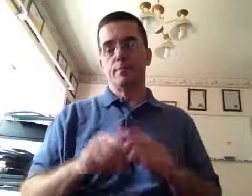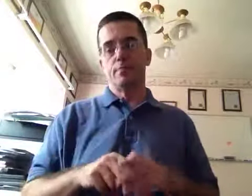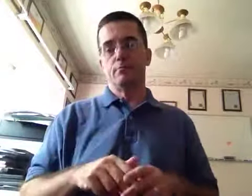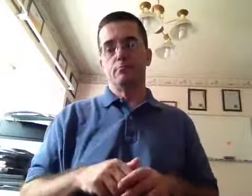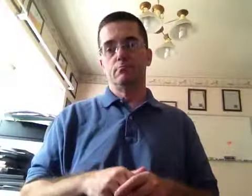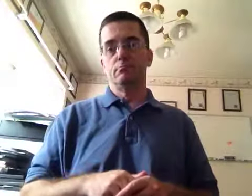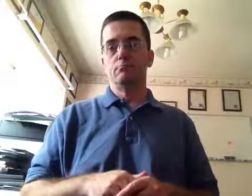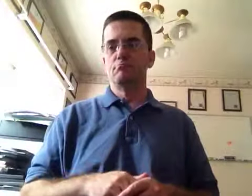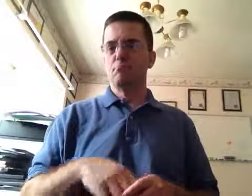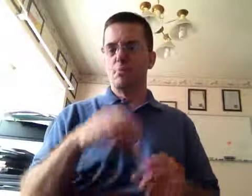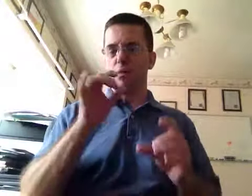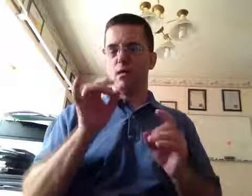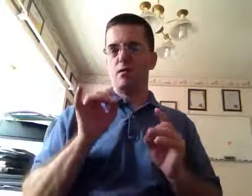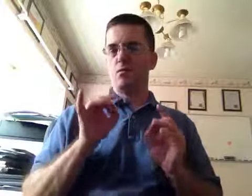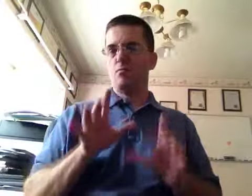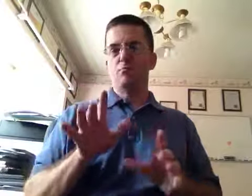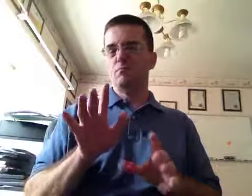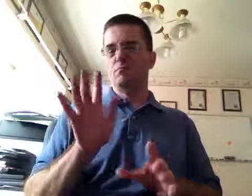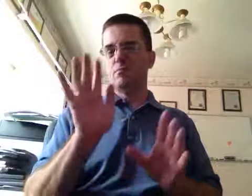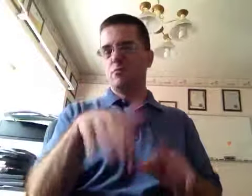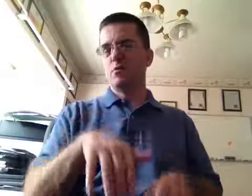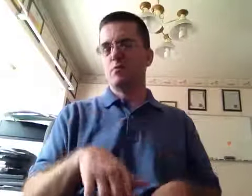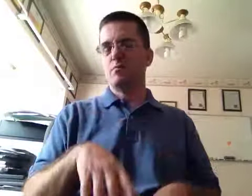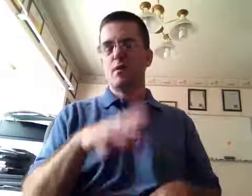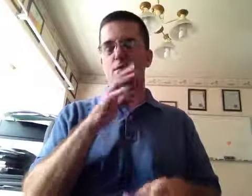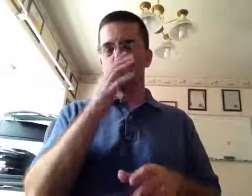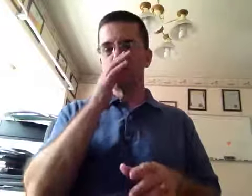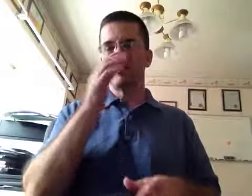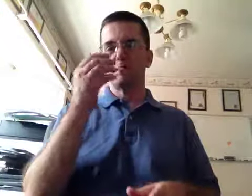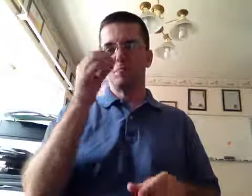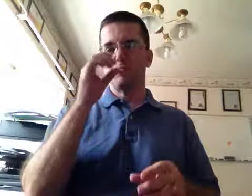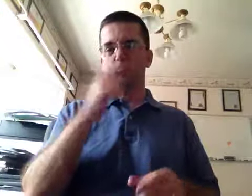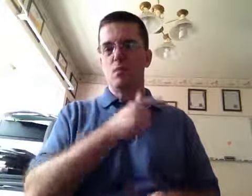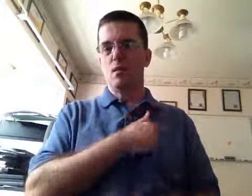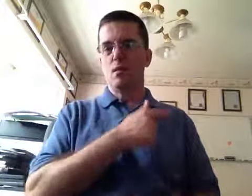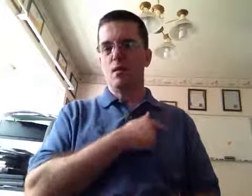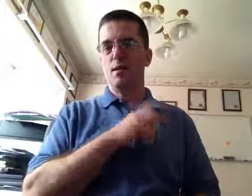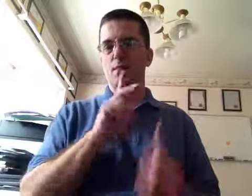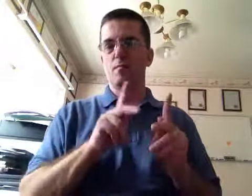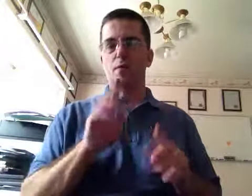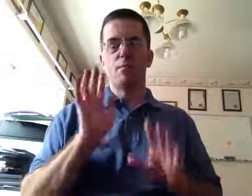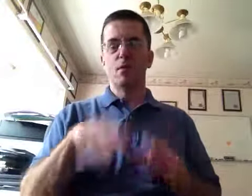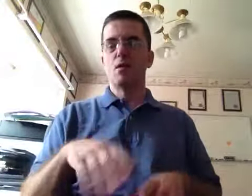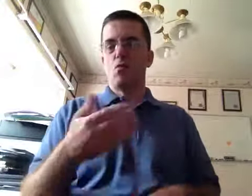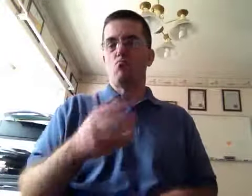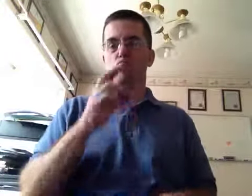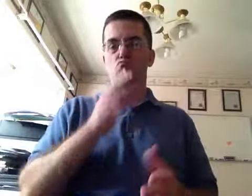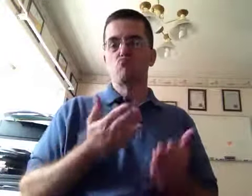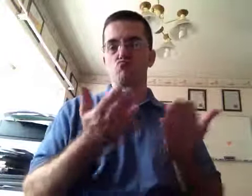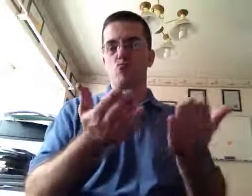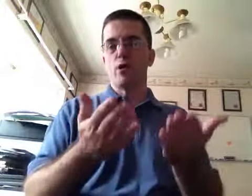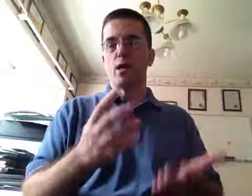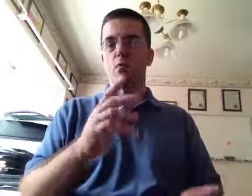They don't recommend their deadbeat friends because they don't want to work with them every day. They don't recommend their crazy friends because they don't want to work with them every